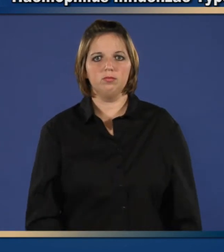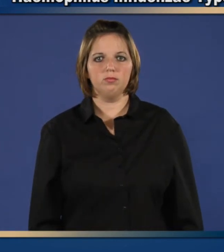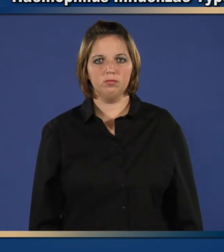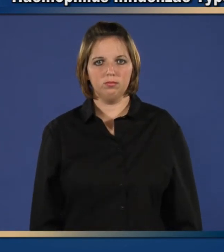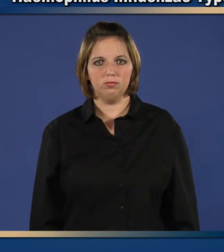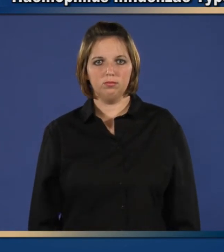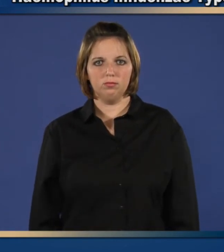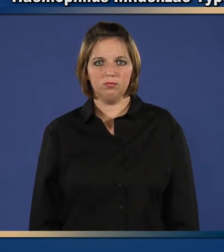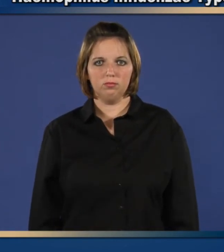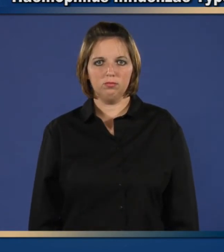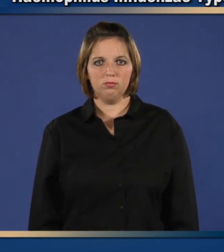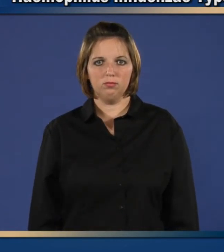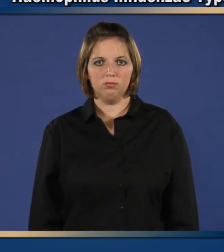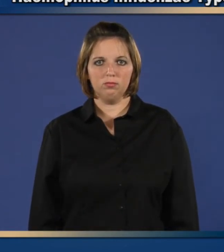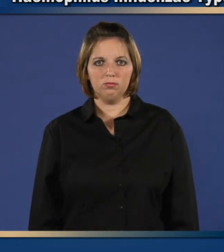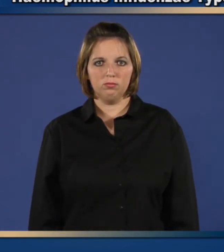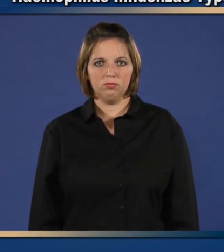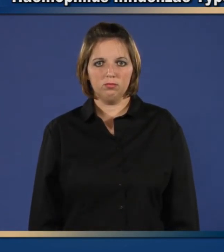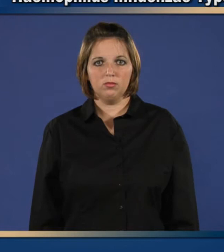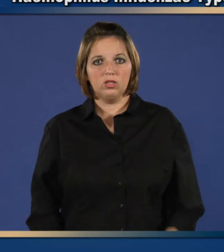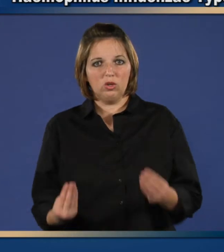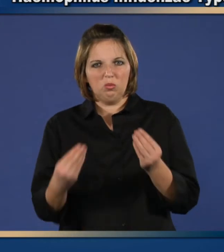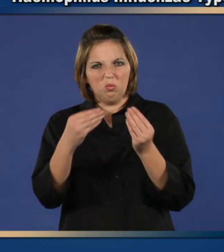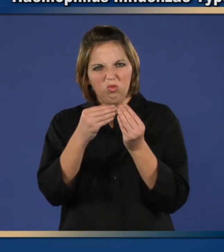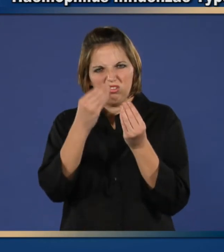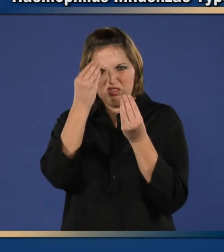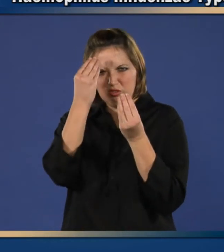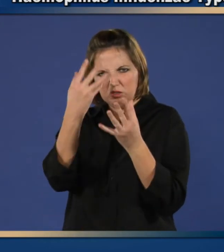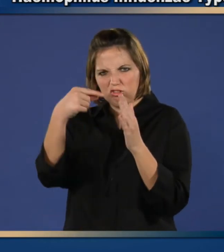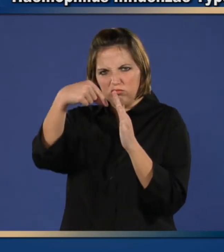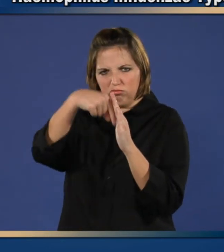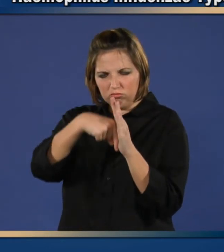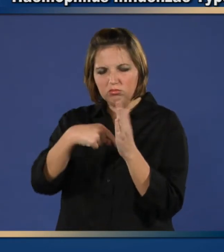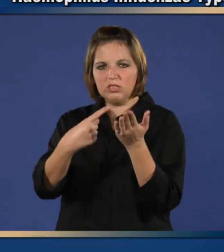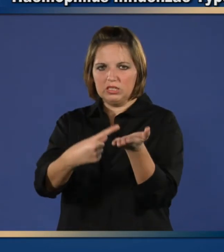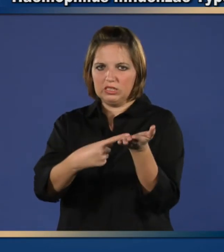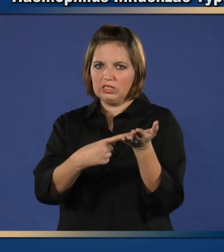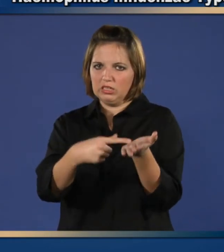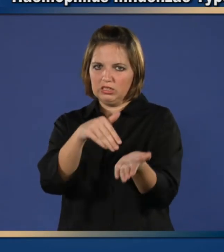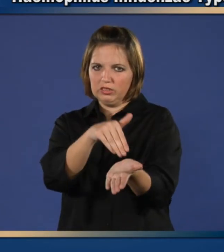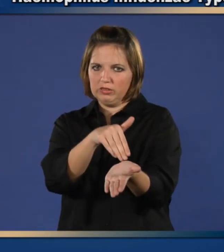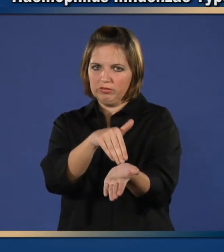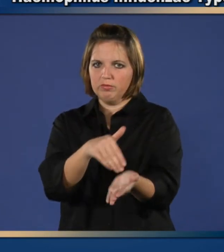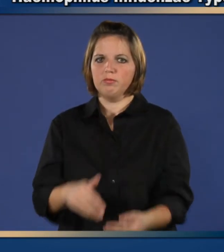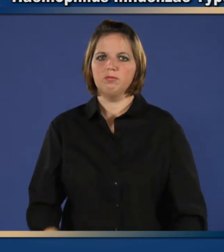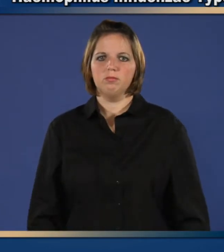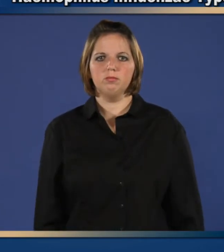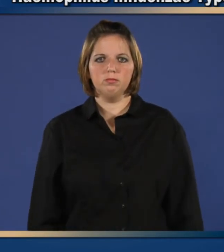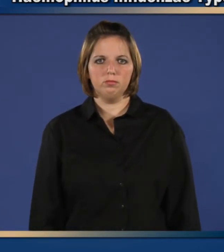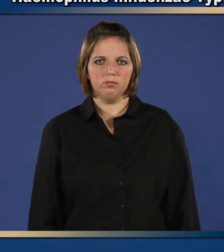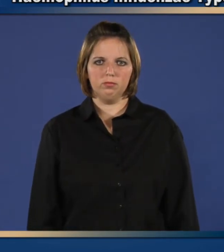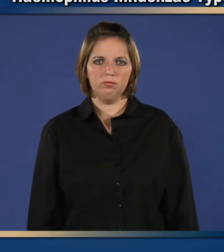before getting Hib vaccine. Ask your doctor or nurse for more information.